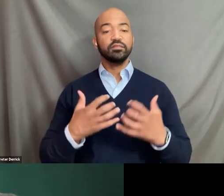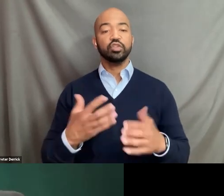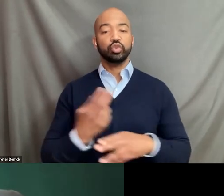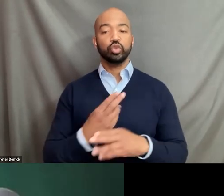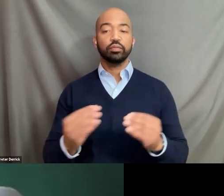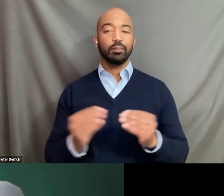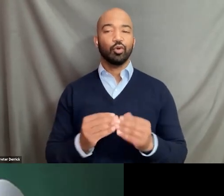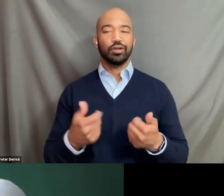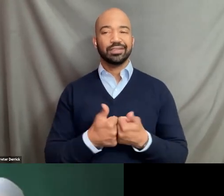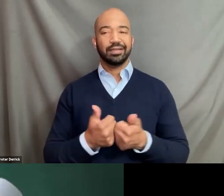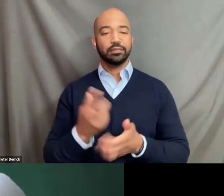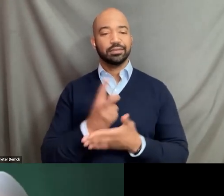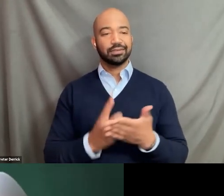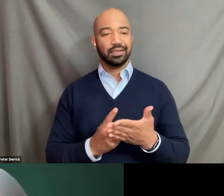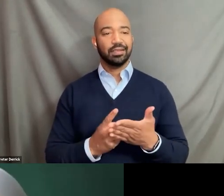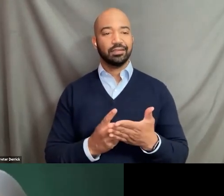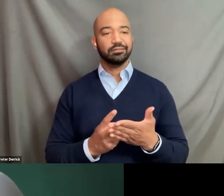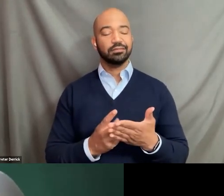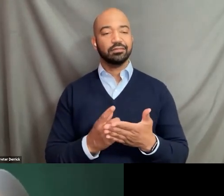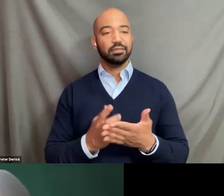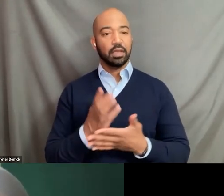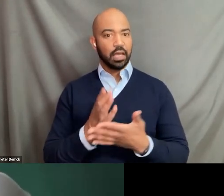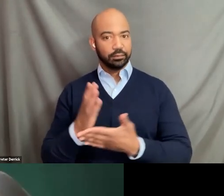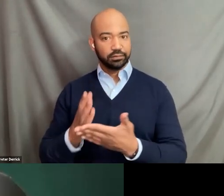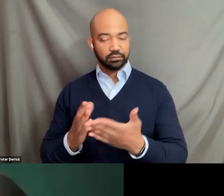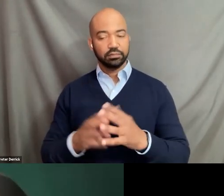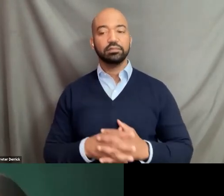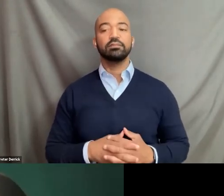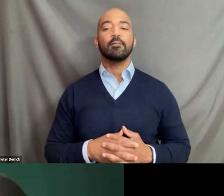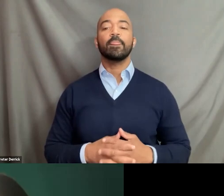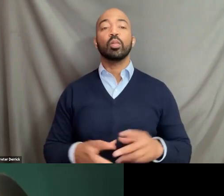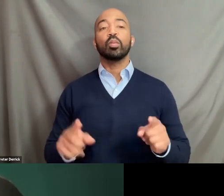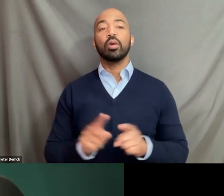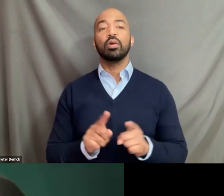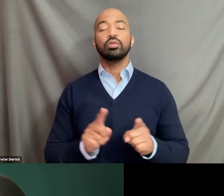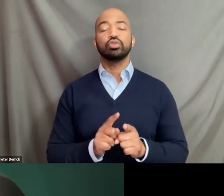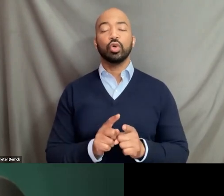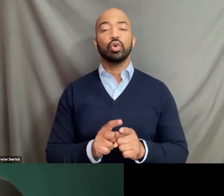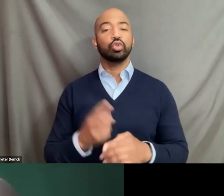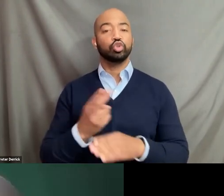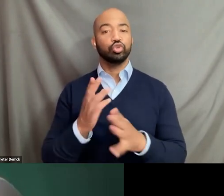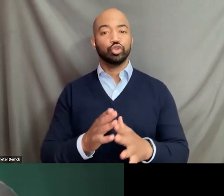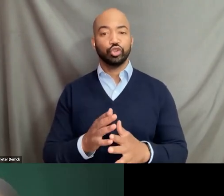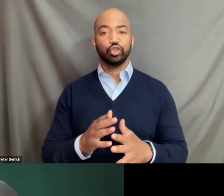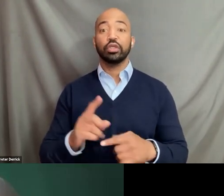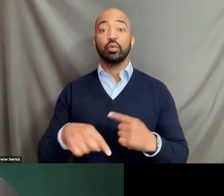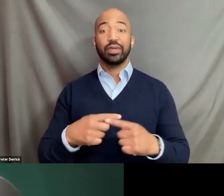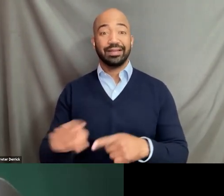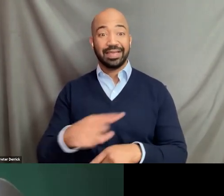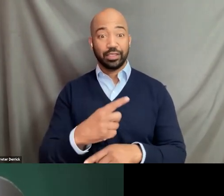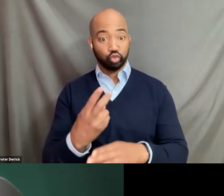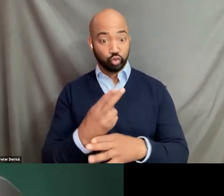elements, and I intend to also gather feedbacks from the users to